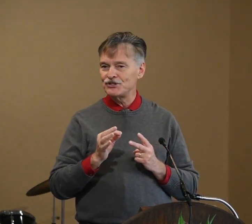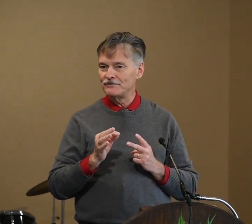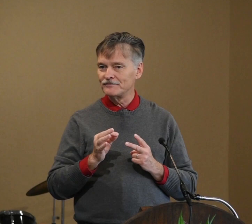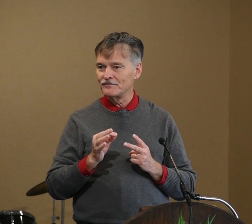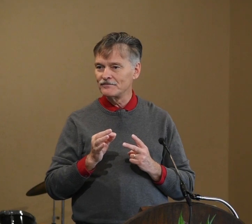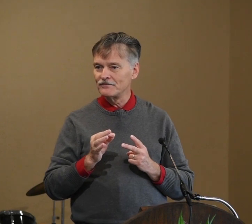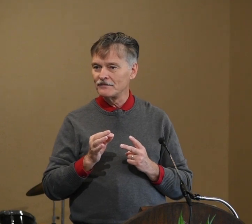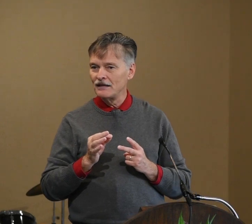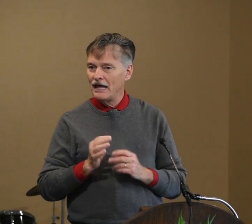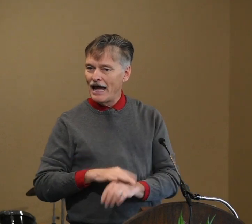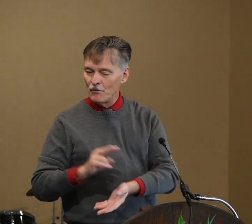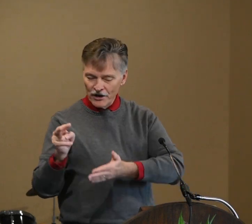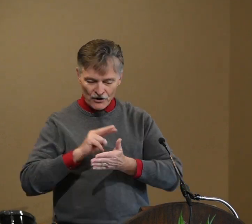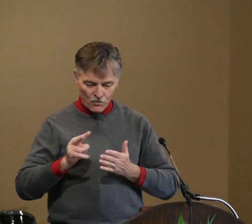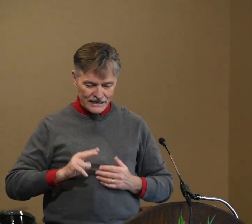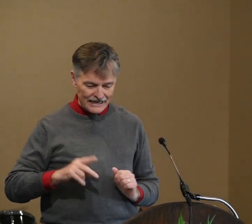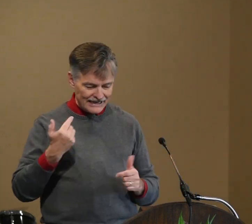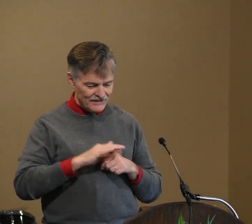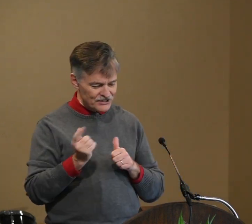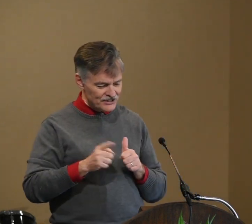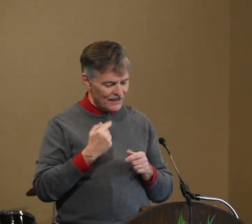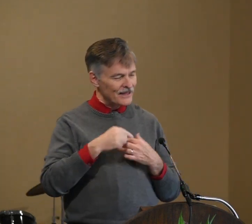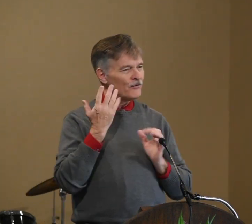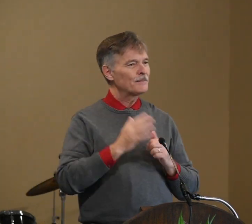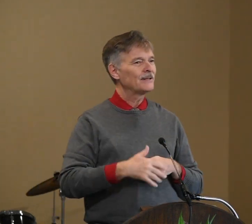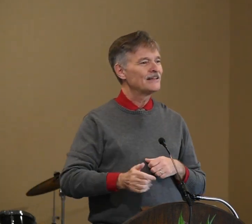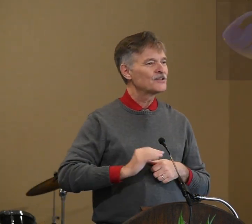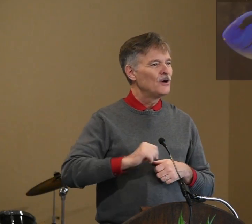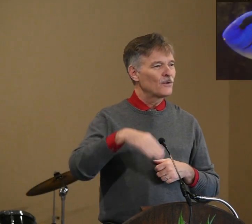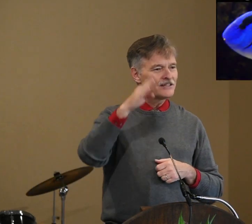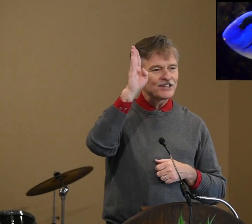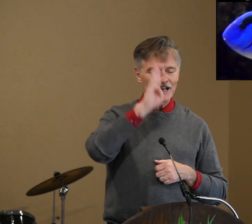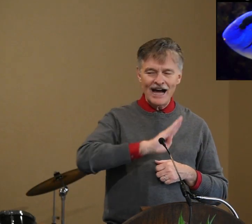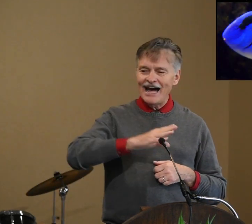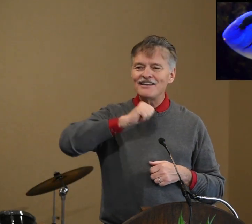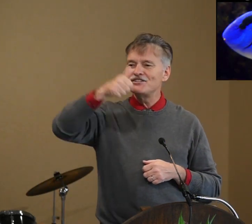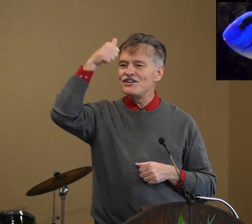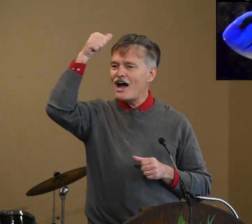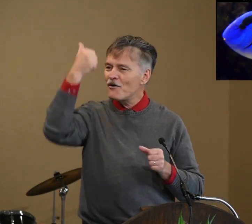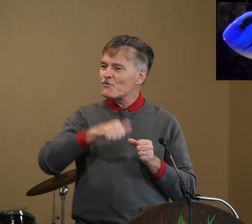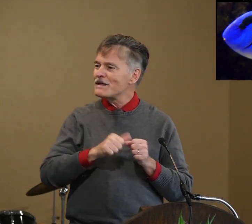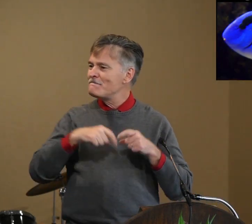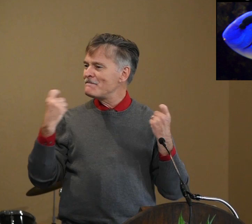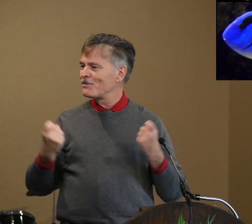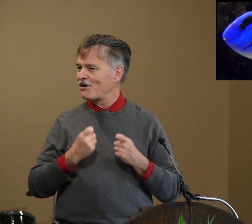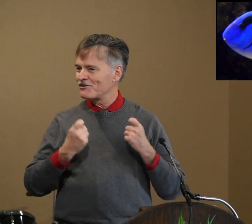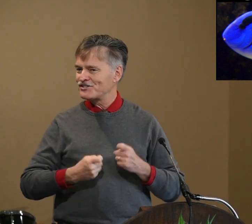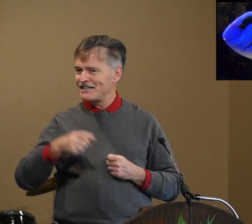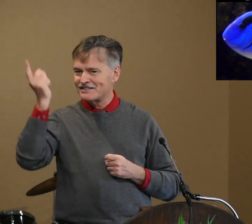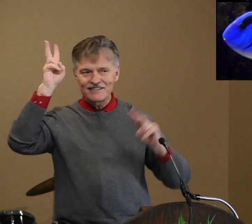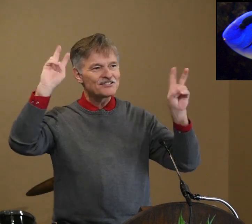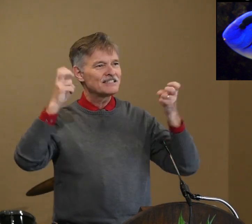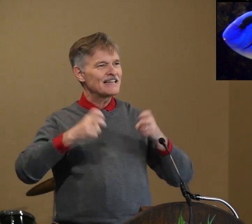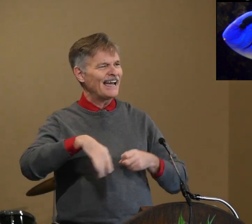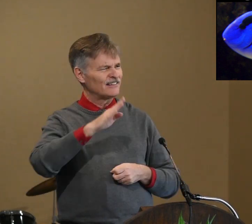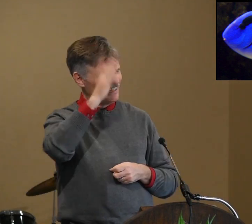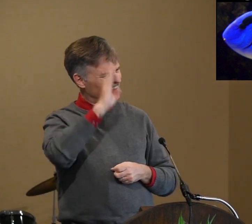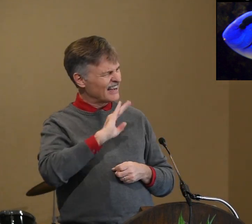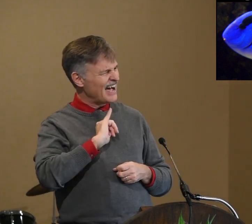option. And we're going to read, and this is not the only place, where it says God does not remember our sins. That's the title. God